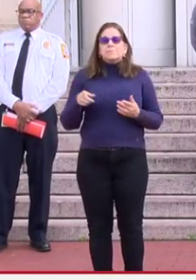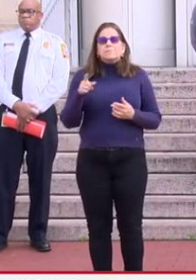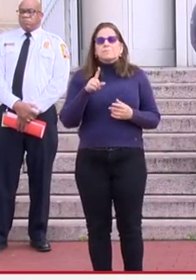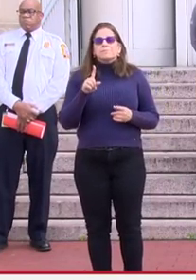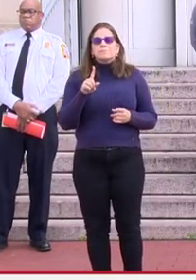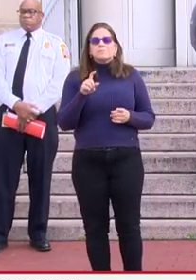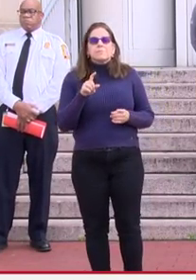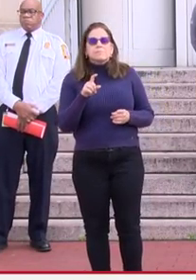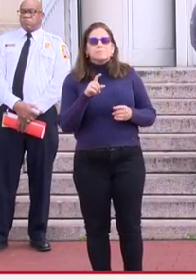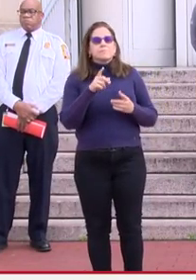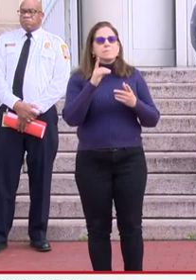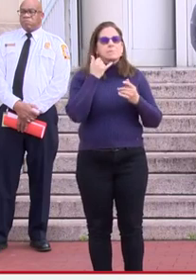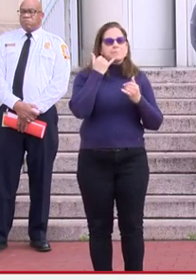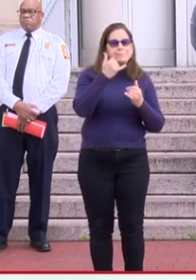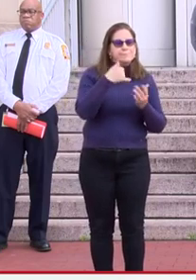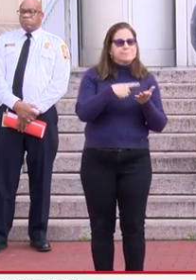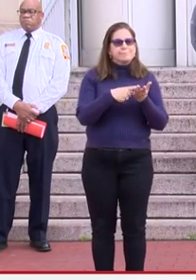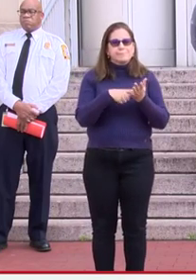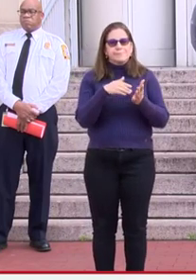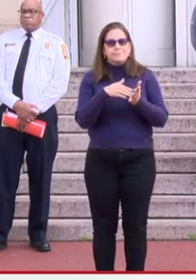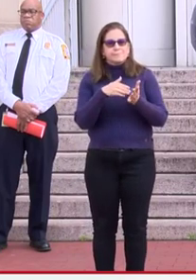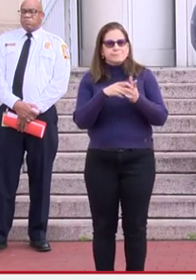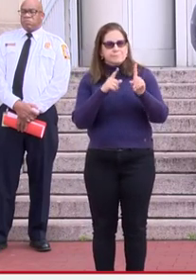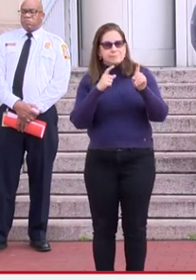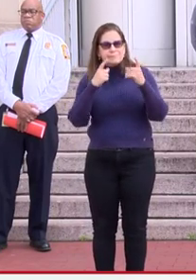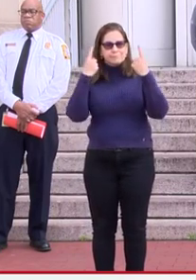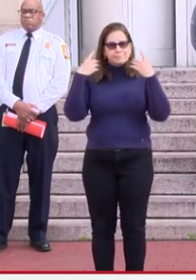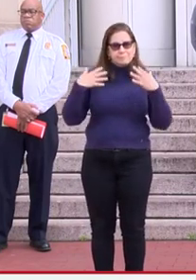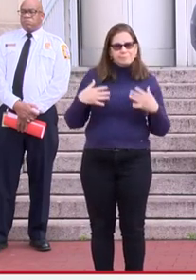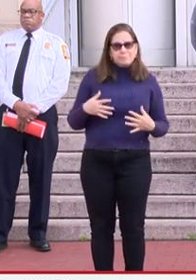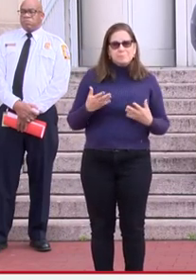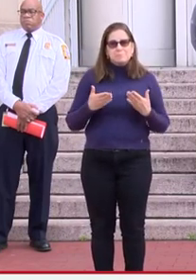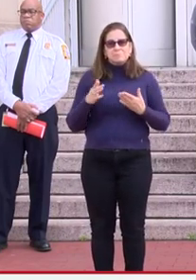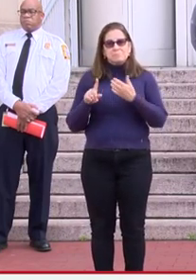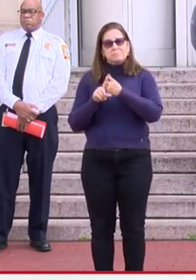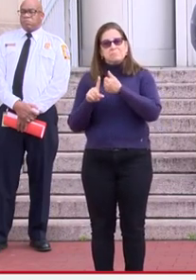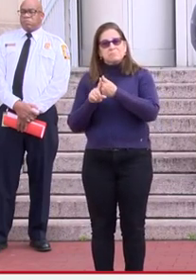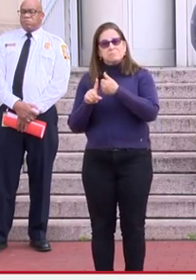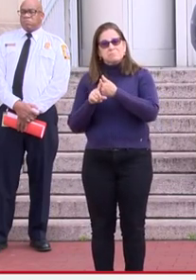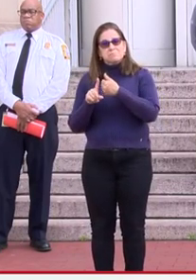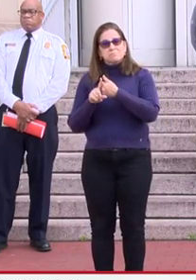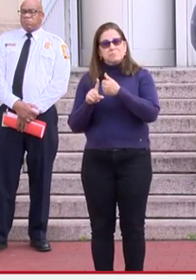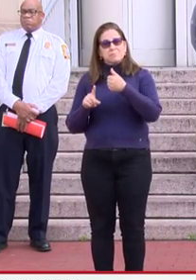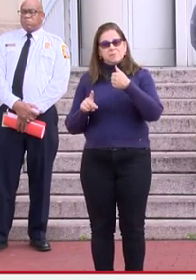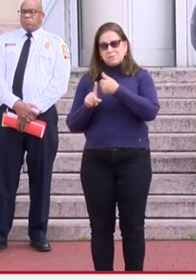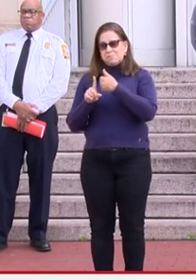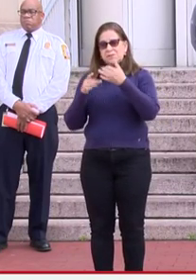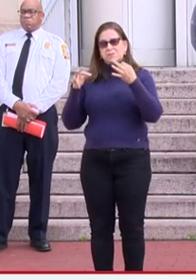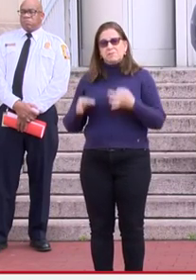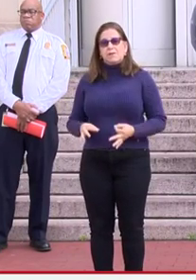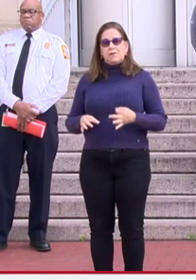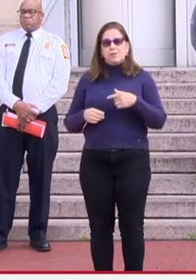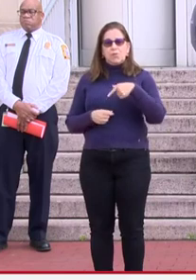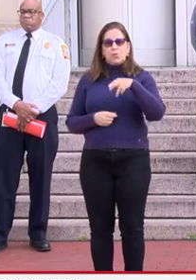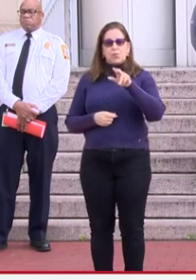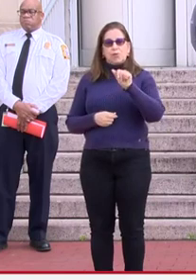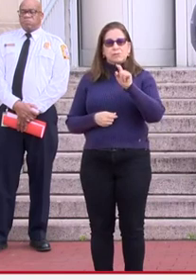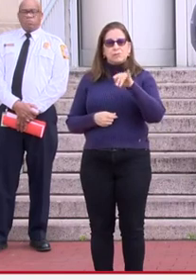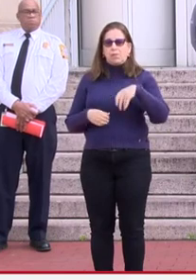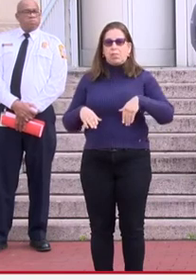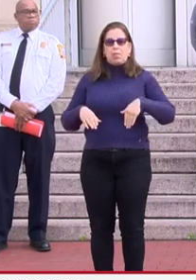doctors and are kind of in a self-quarantine status, but nothing based on any positives from